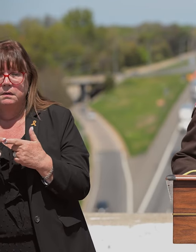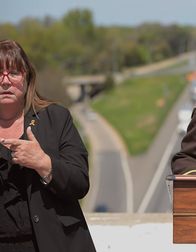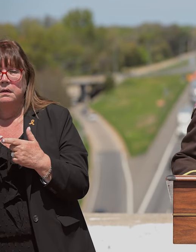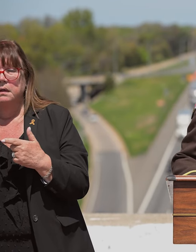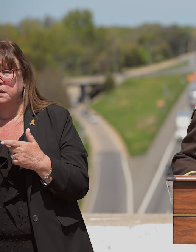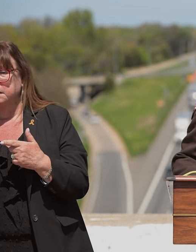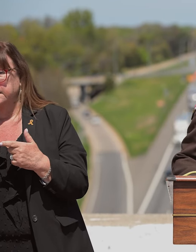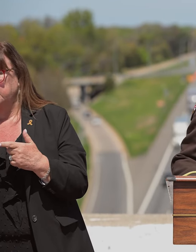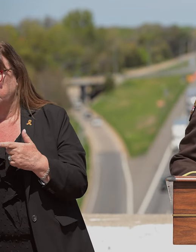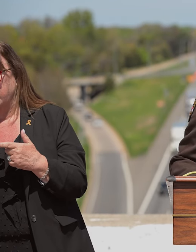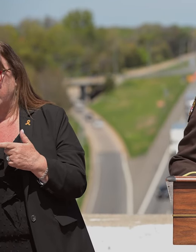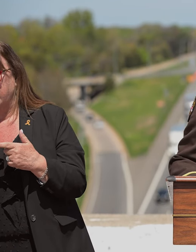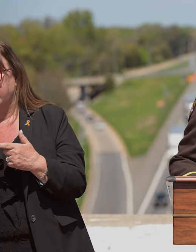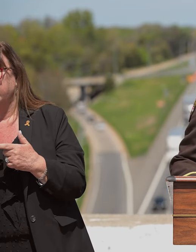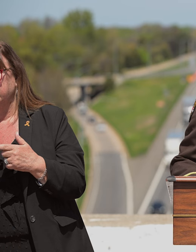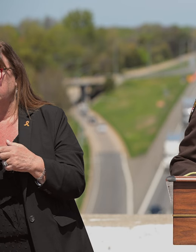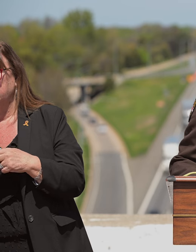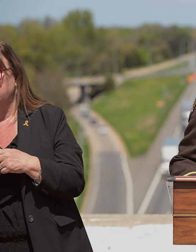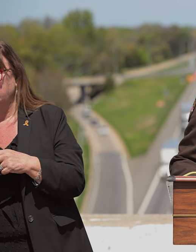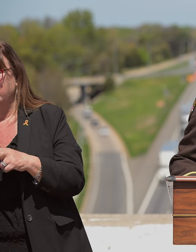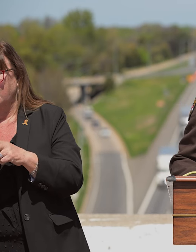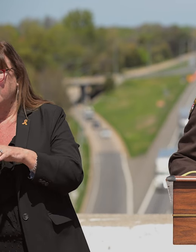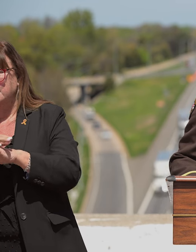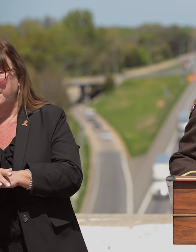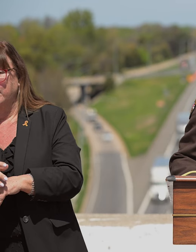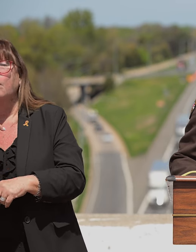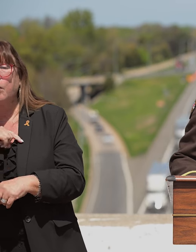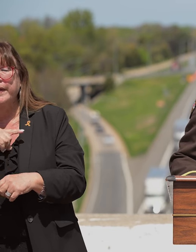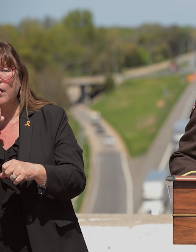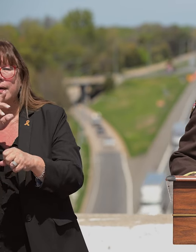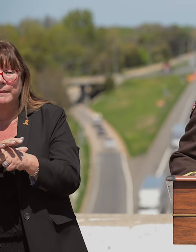our DUI Enforcement Unit, SPIDER. We're committing